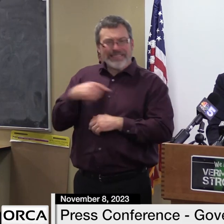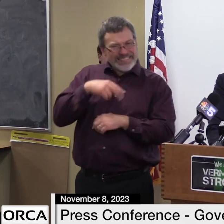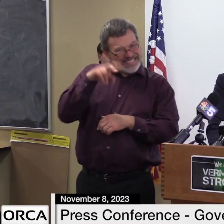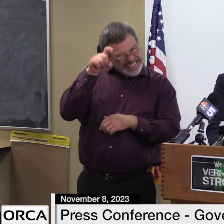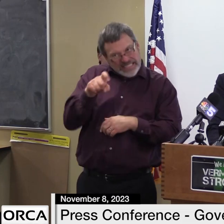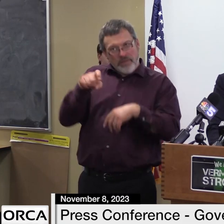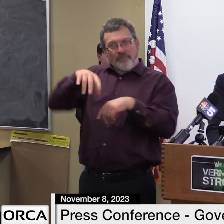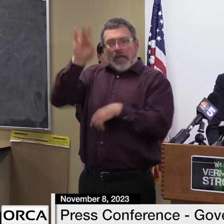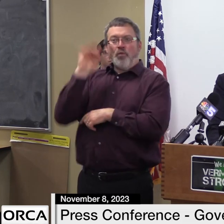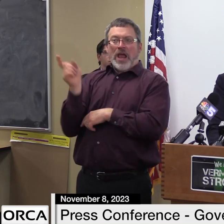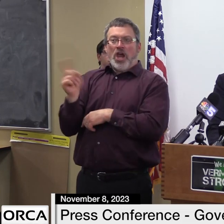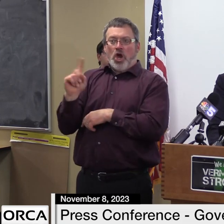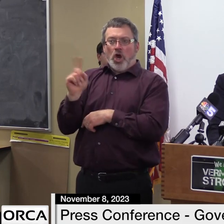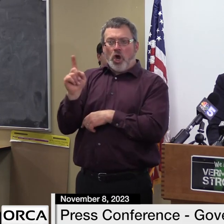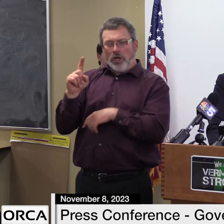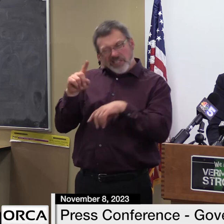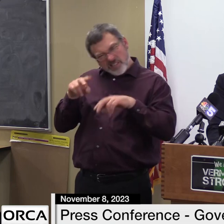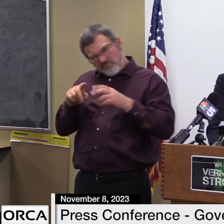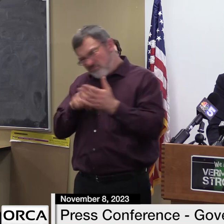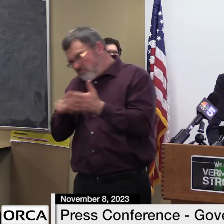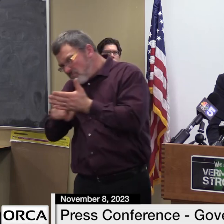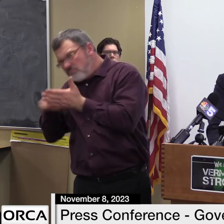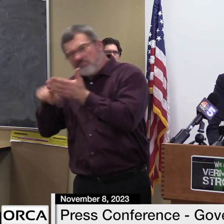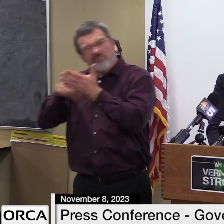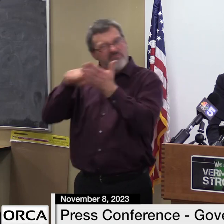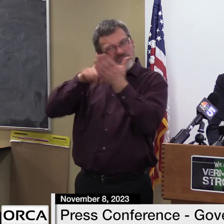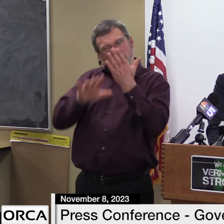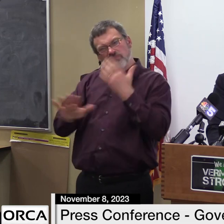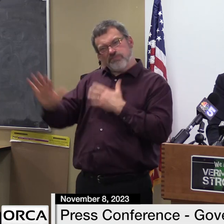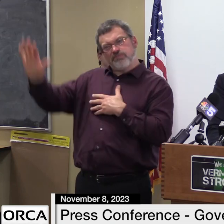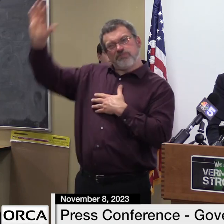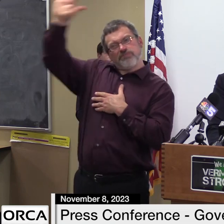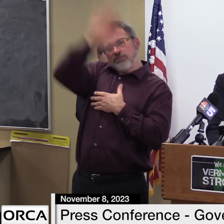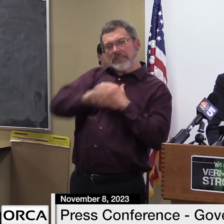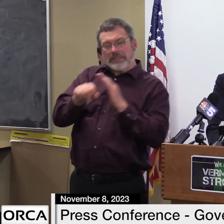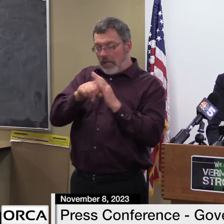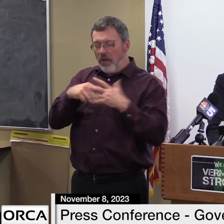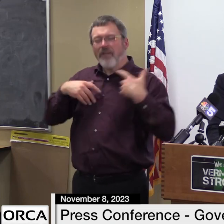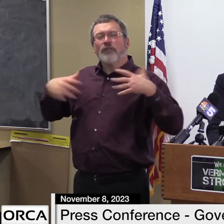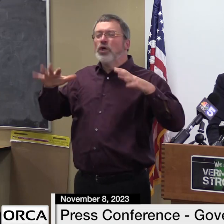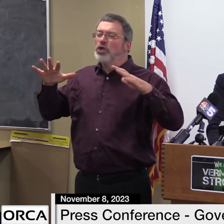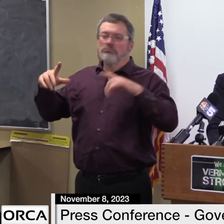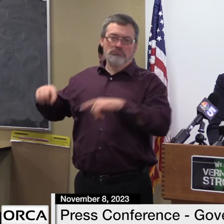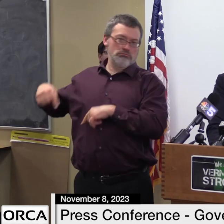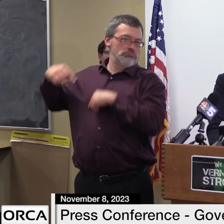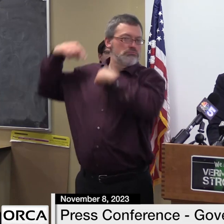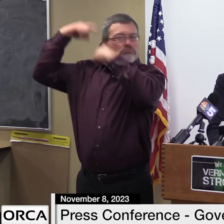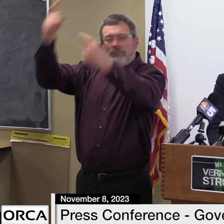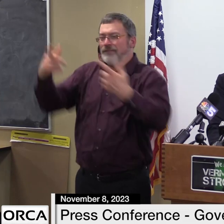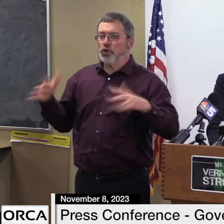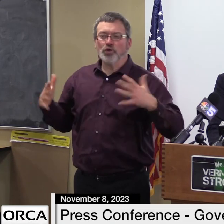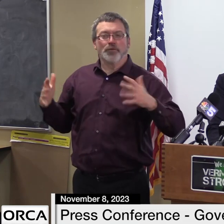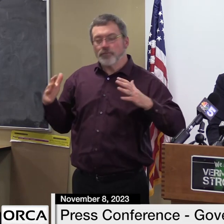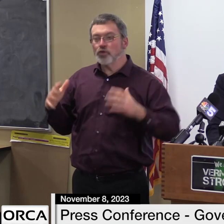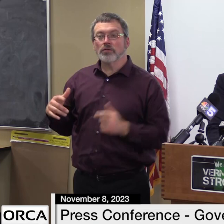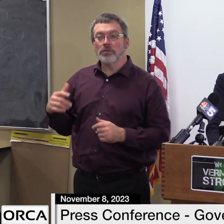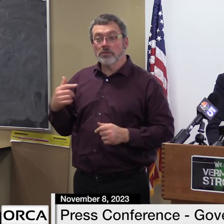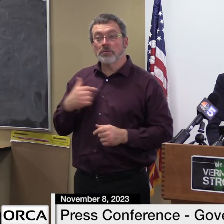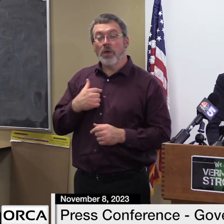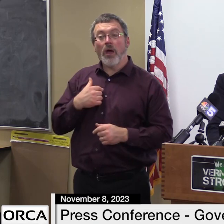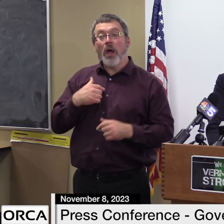that have been going on for a very long time. So a lot of those are already in process. So we don't want to overpromise that we'll be able to stand